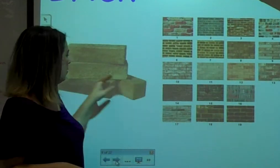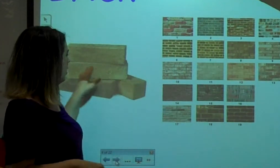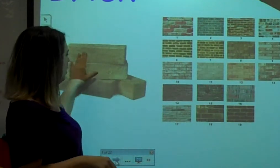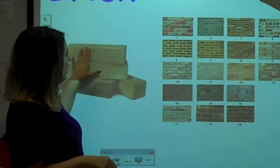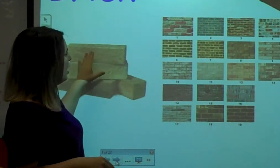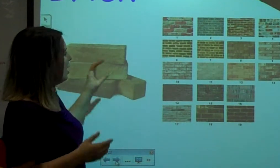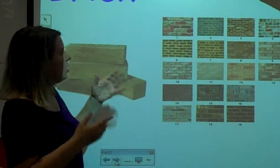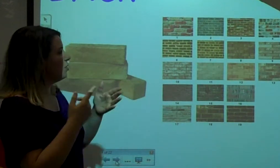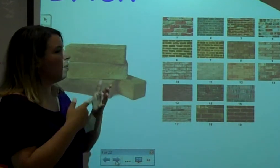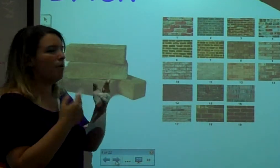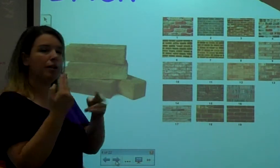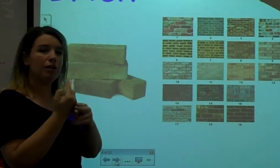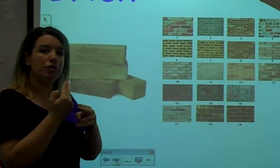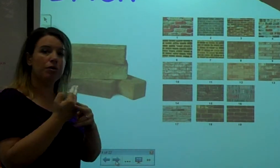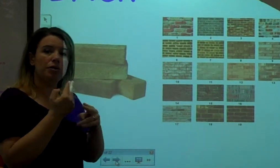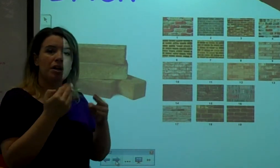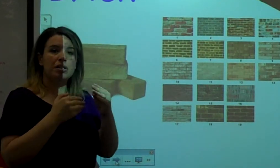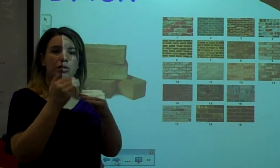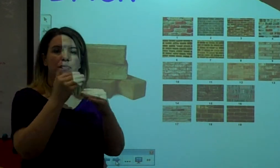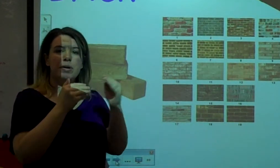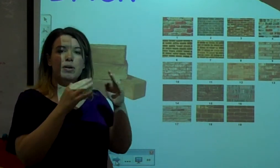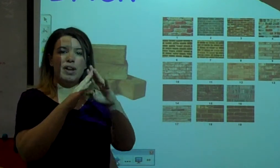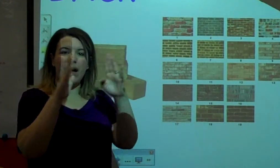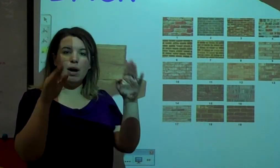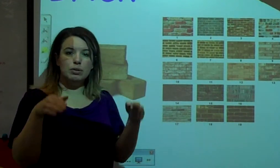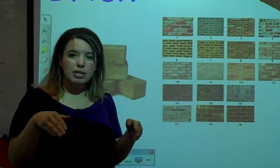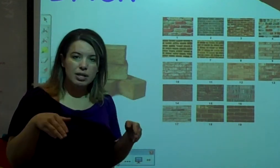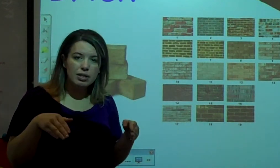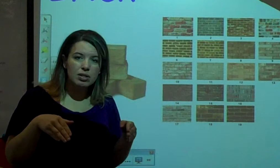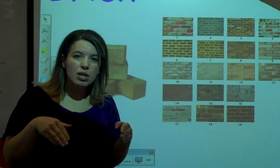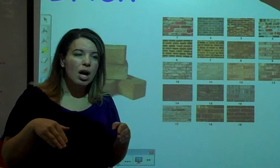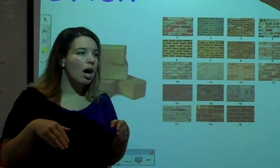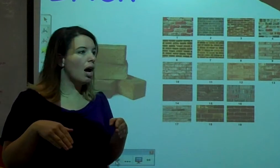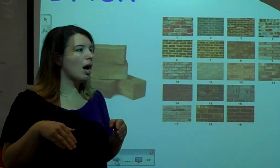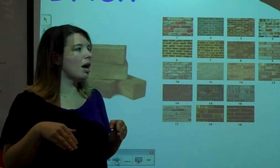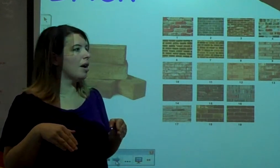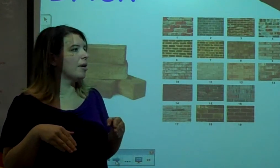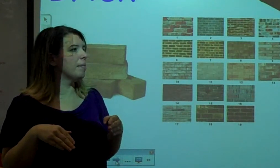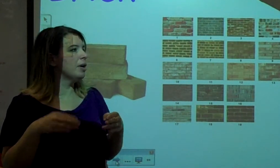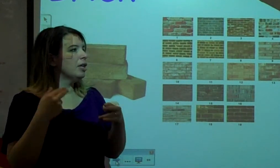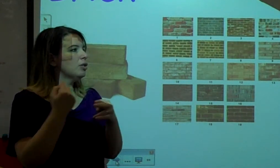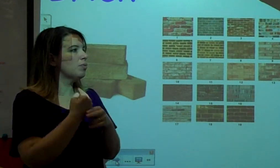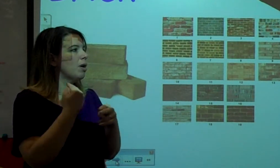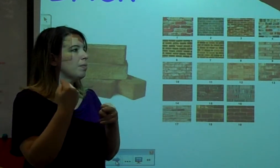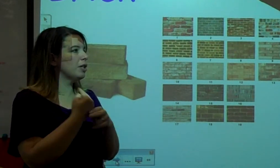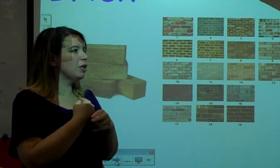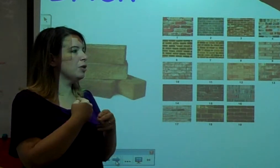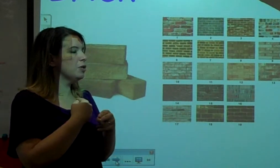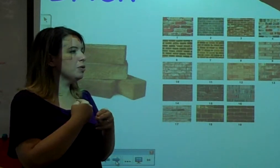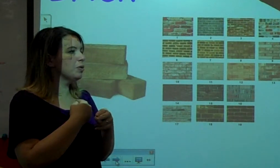Okay. And it's what we use to build houses. It's what we use